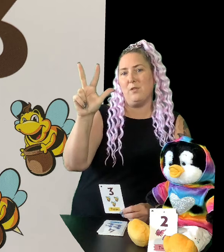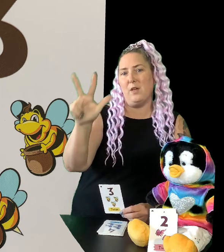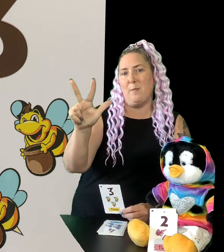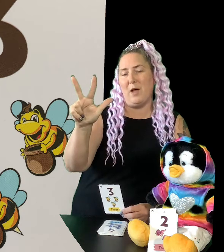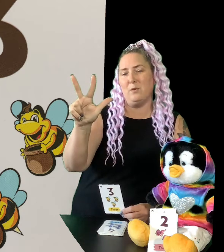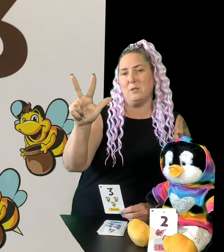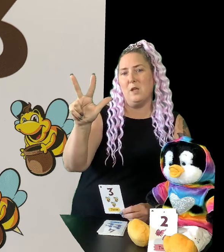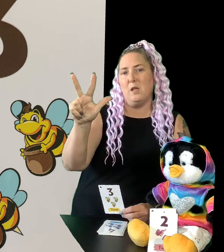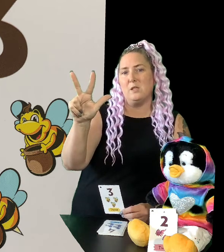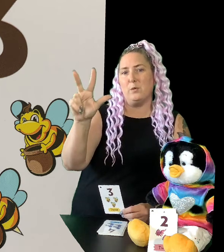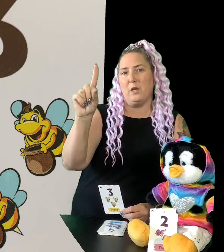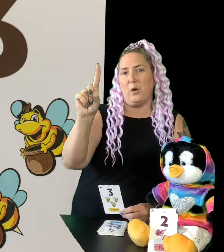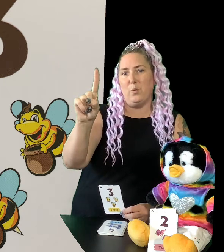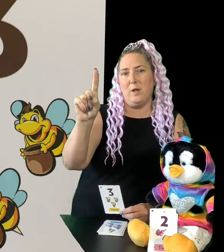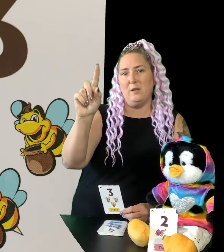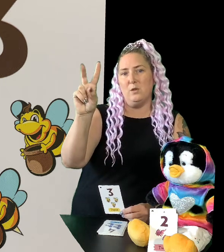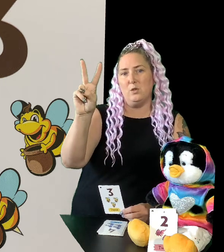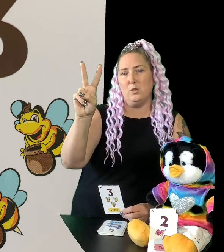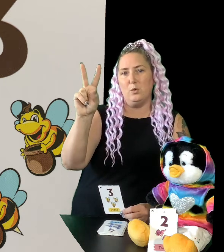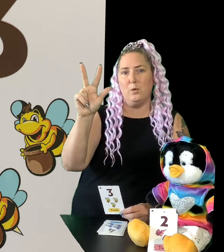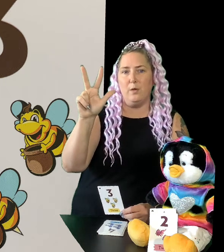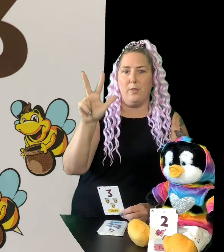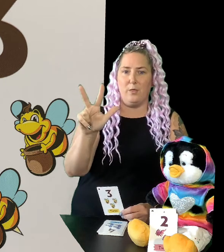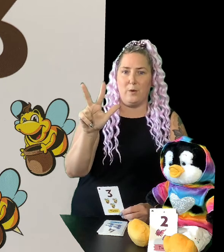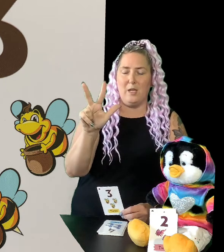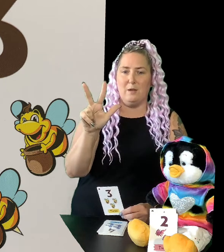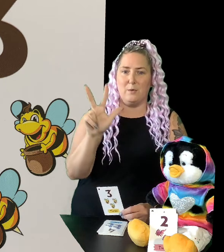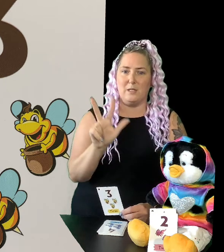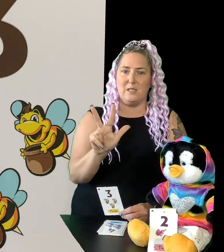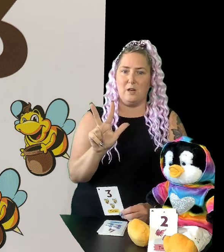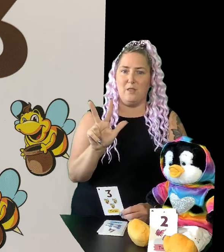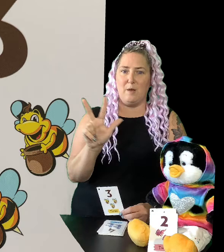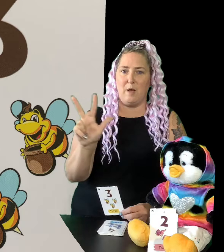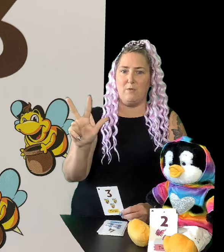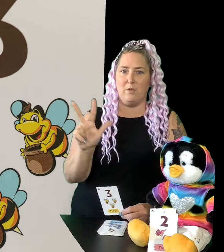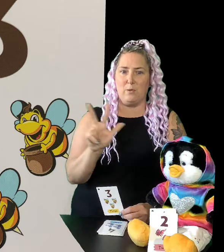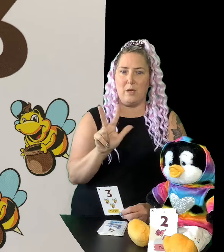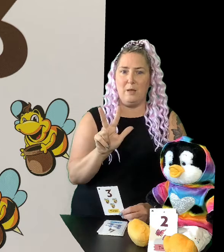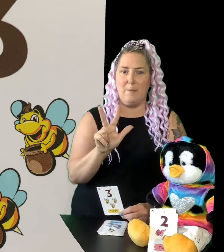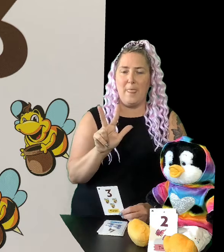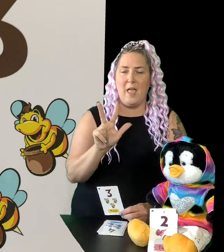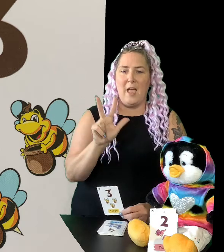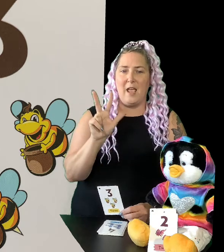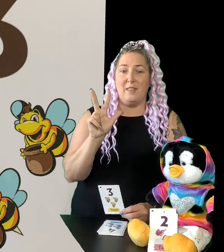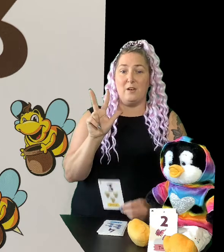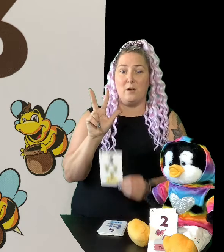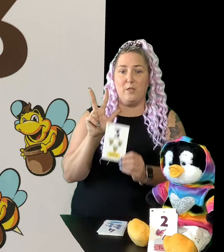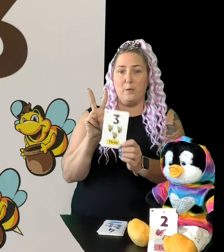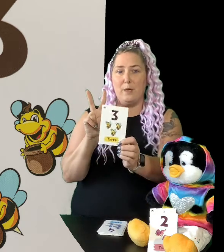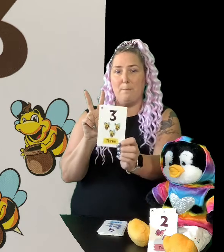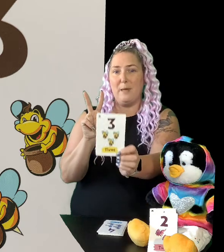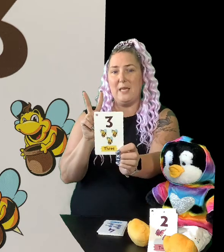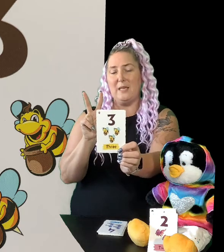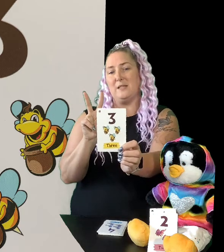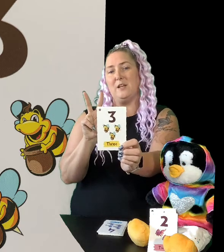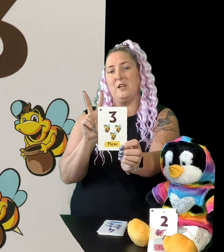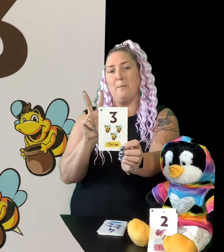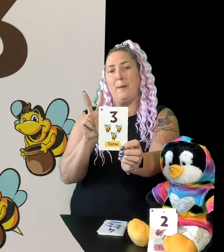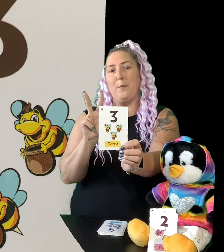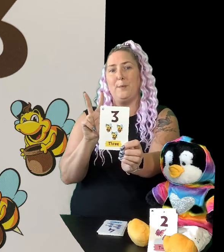thumb out. So we're going to go 1, 2, 3. We're going to stick our thumb out for 3. And there are 3 bees on here,